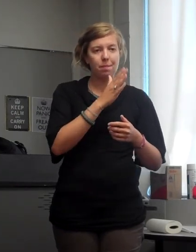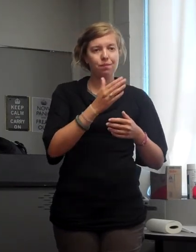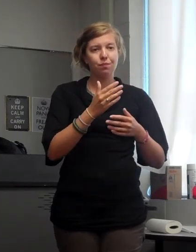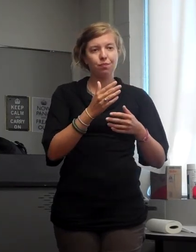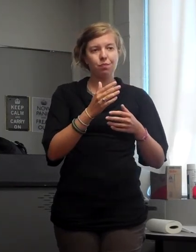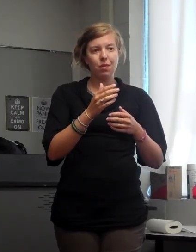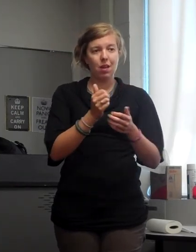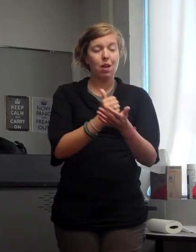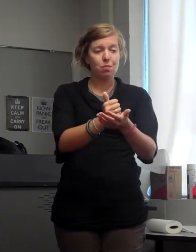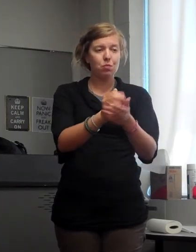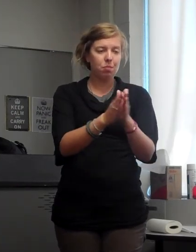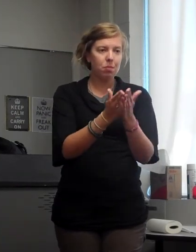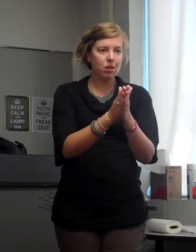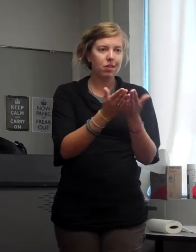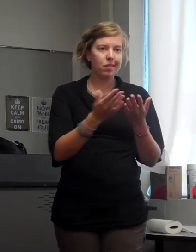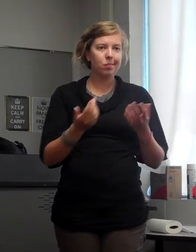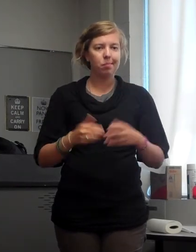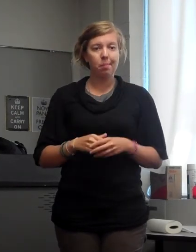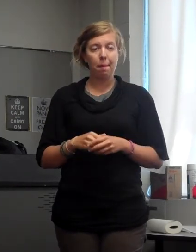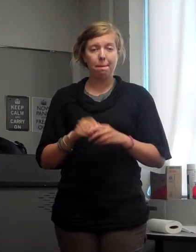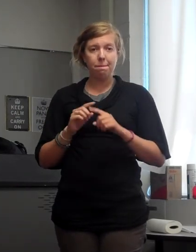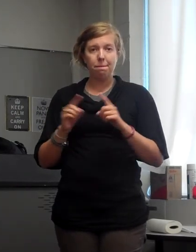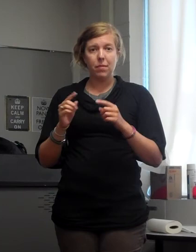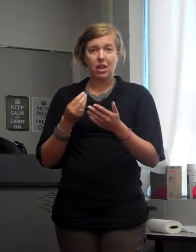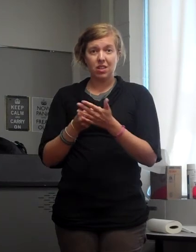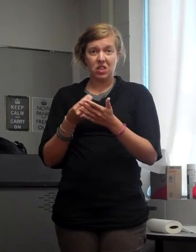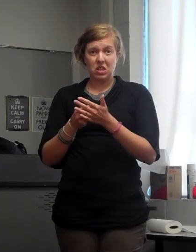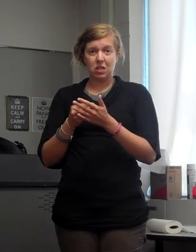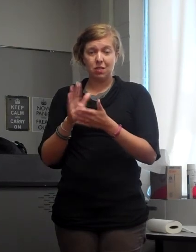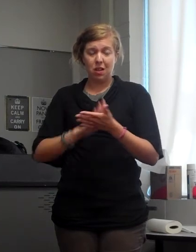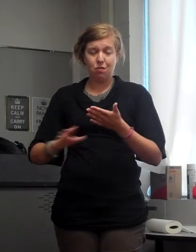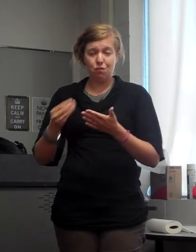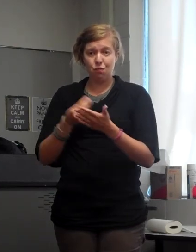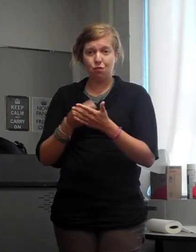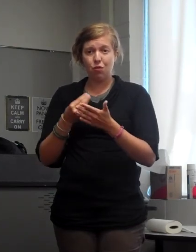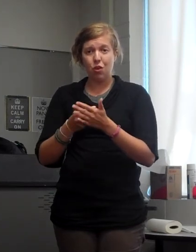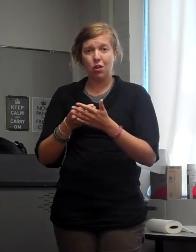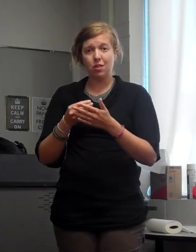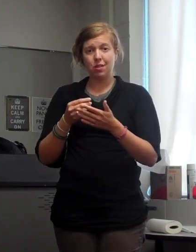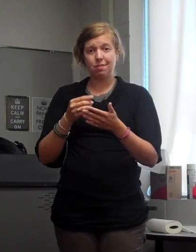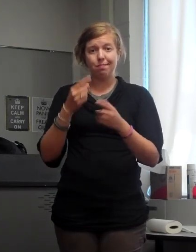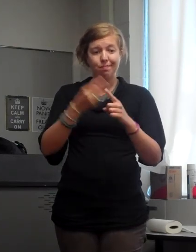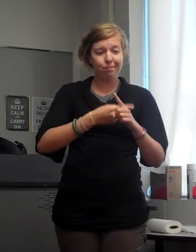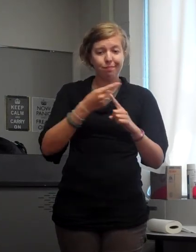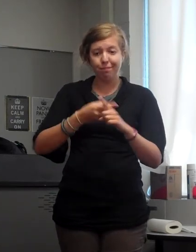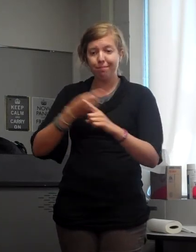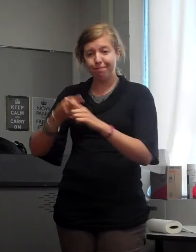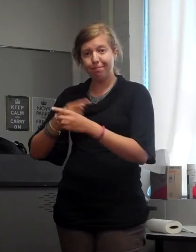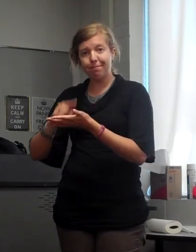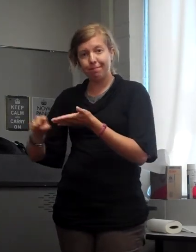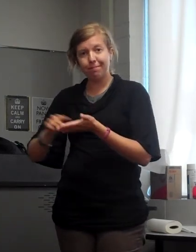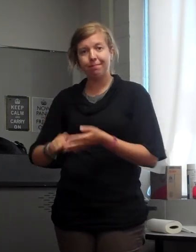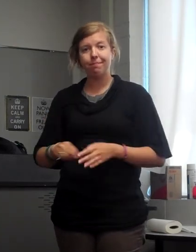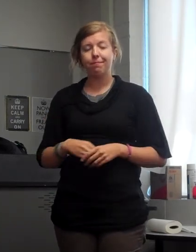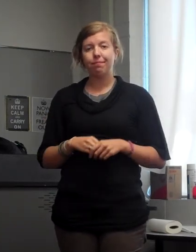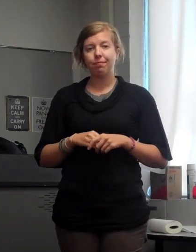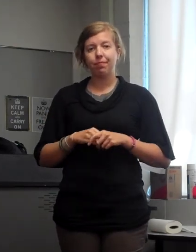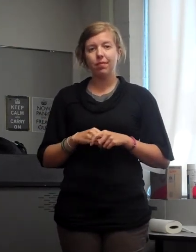monthly payment. So, and he's gotten through all of his community college that way.